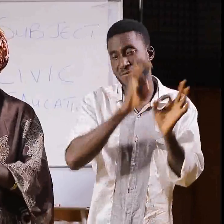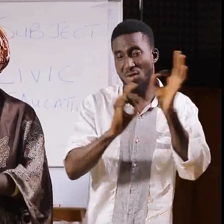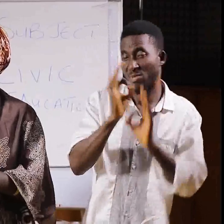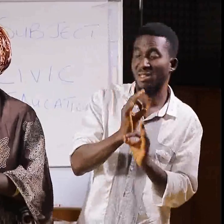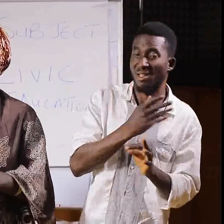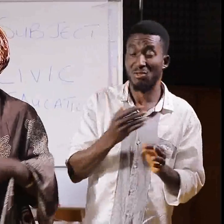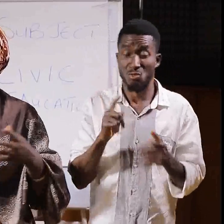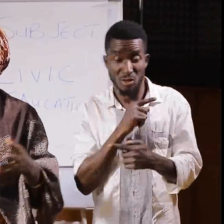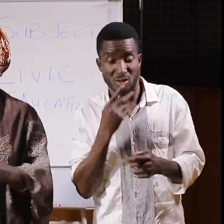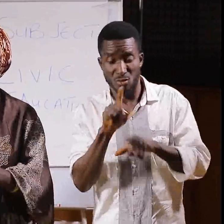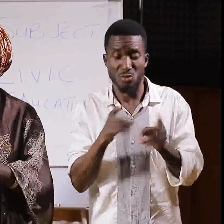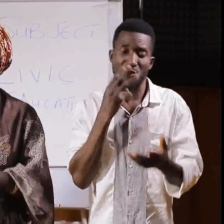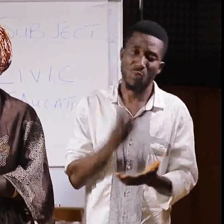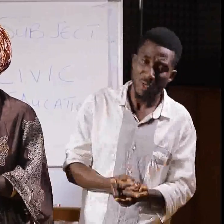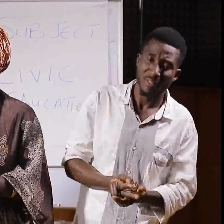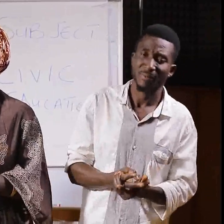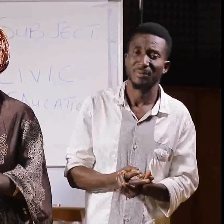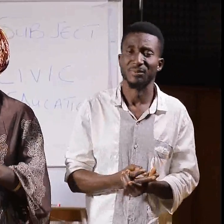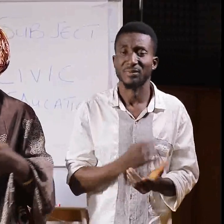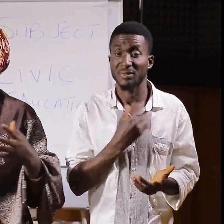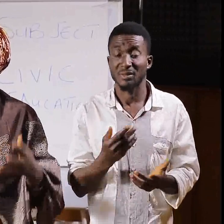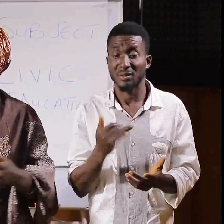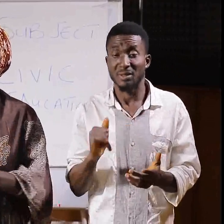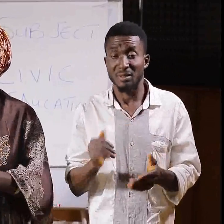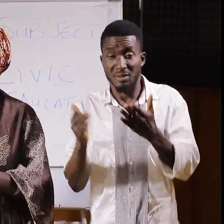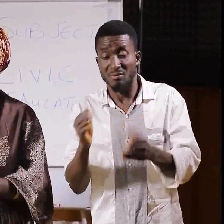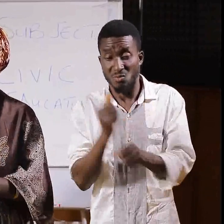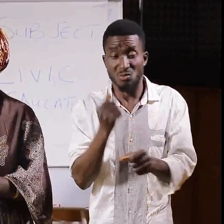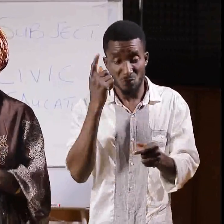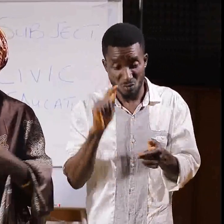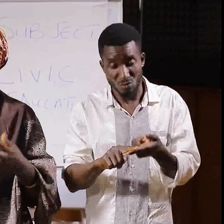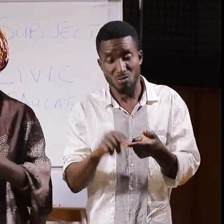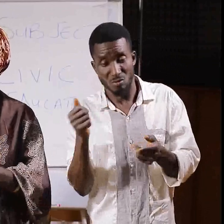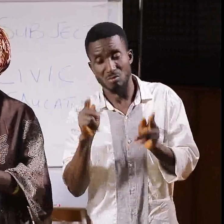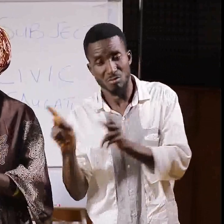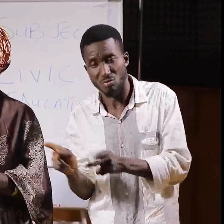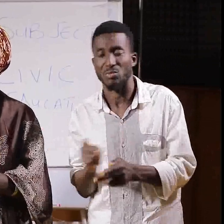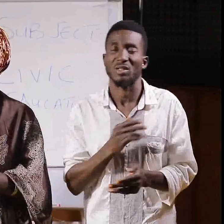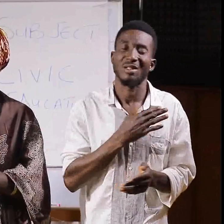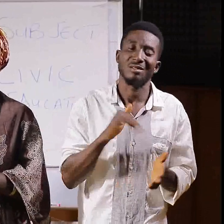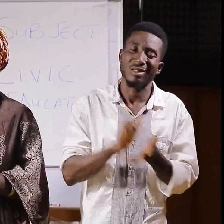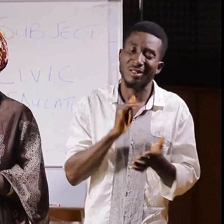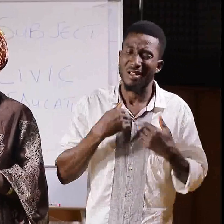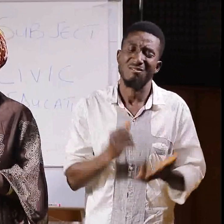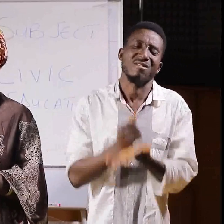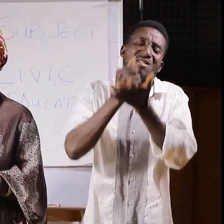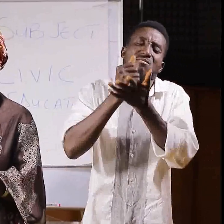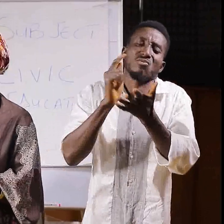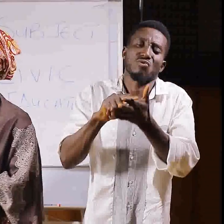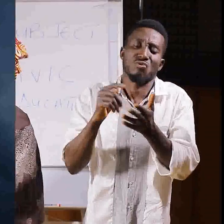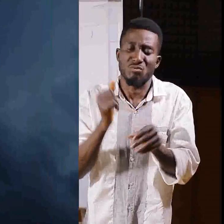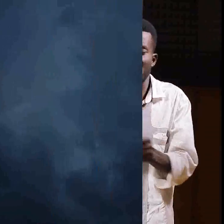are doing well and they are employers of labor, and that have helped to boost the economy of